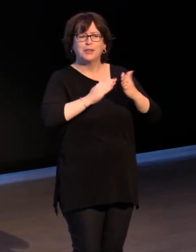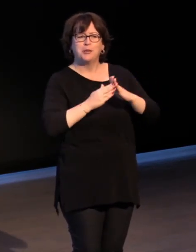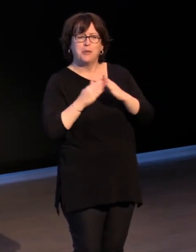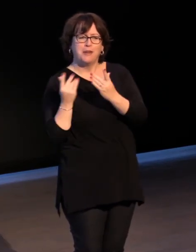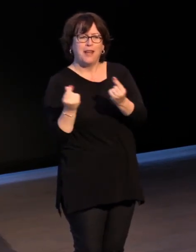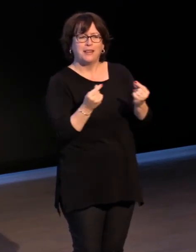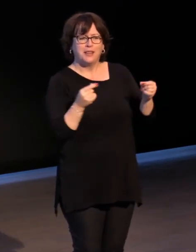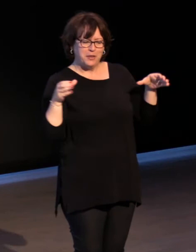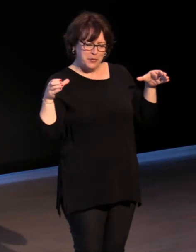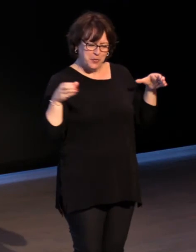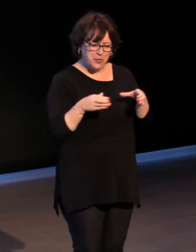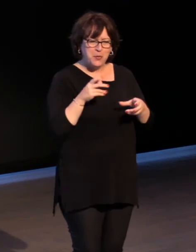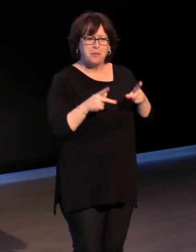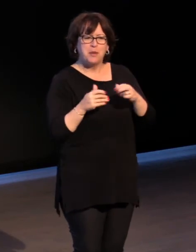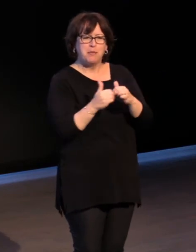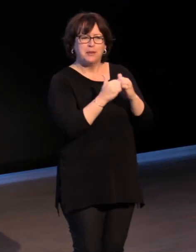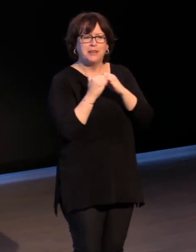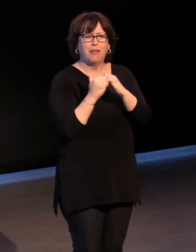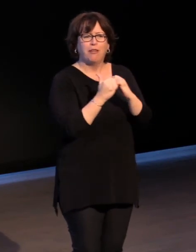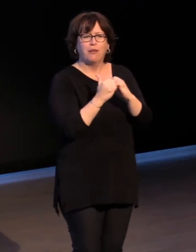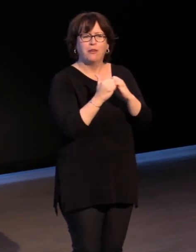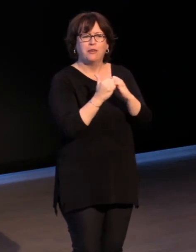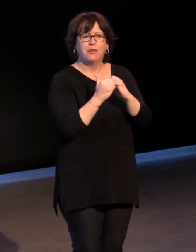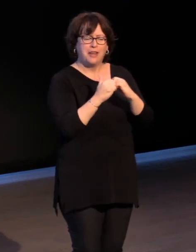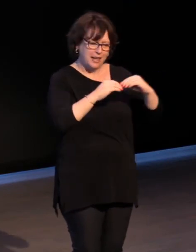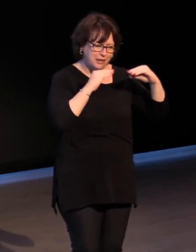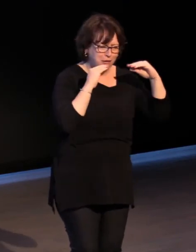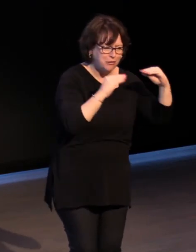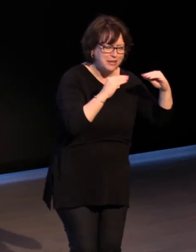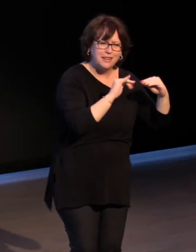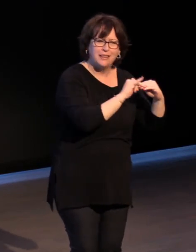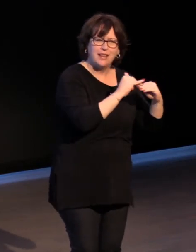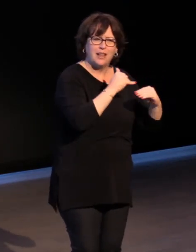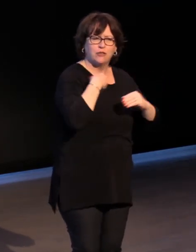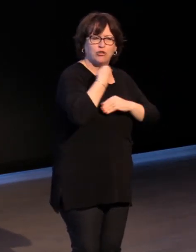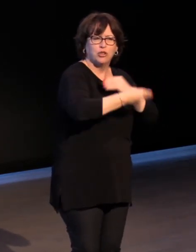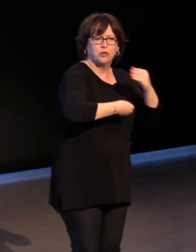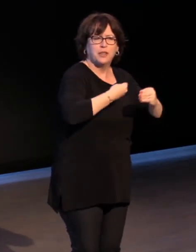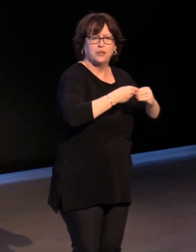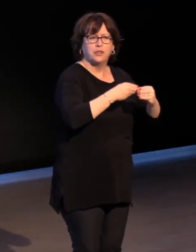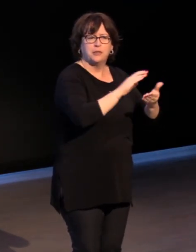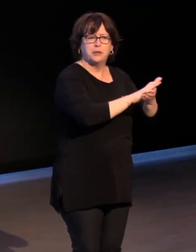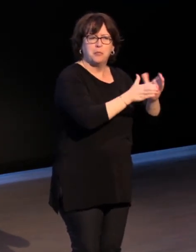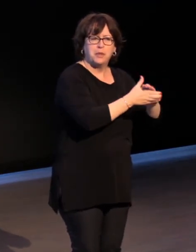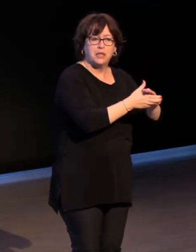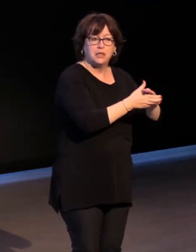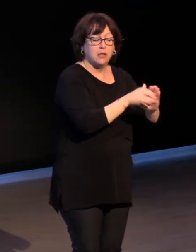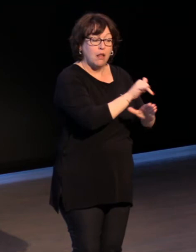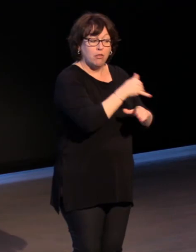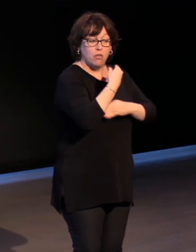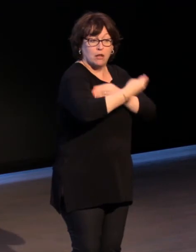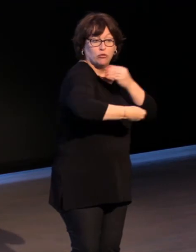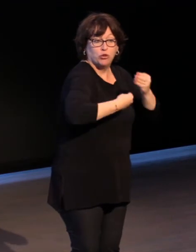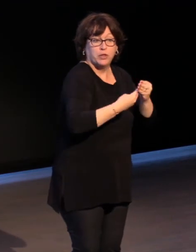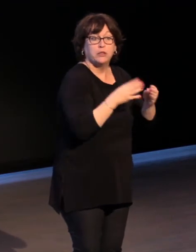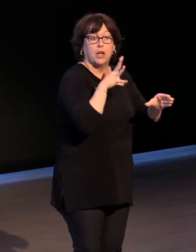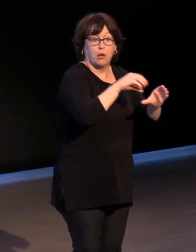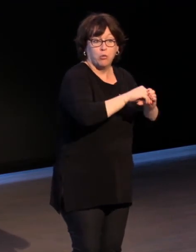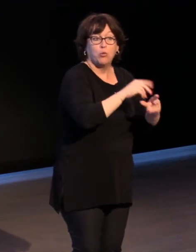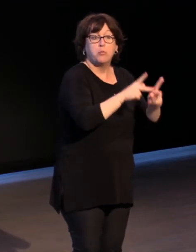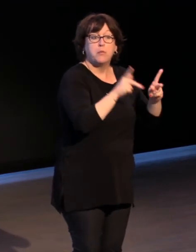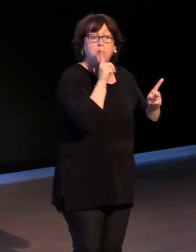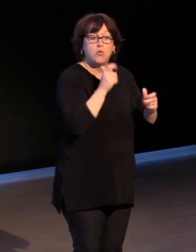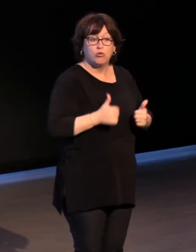together post-genocide born generation with their parents, including genocide survivors and genocide perpetrators.